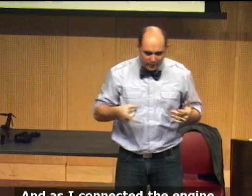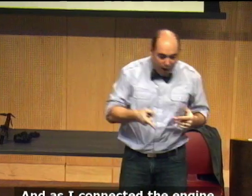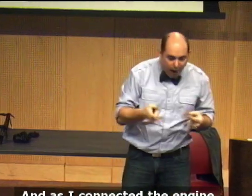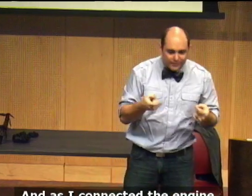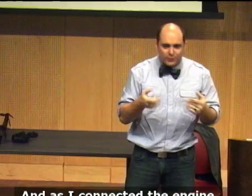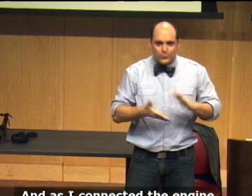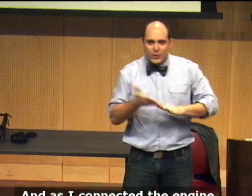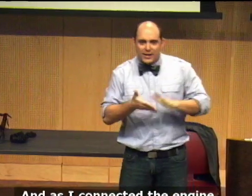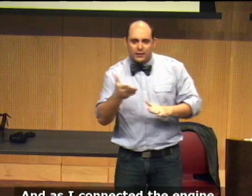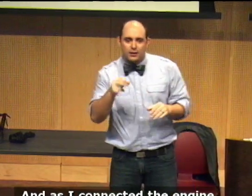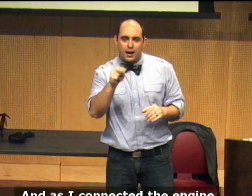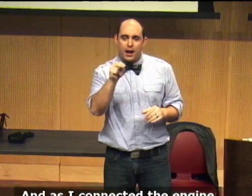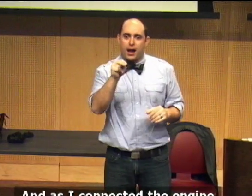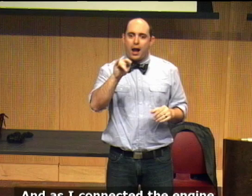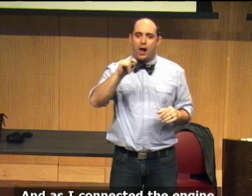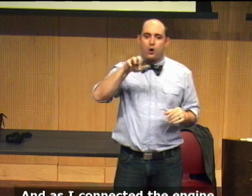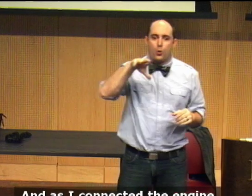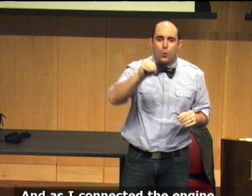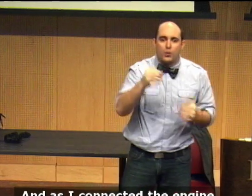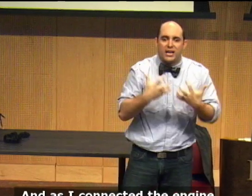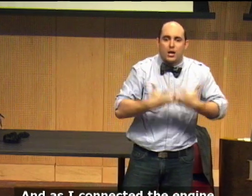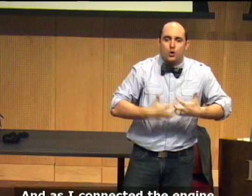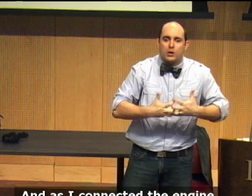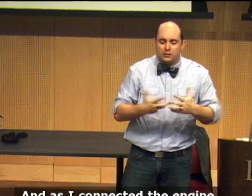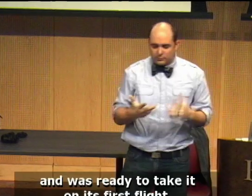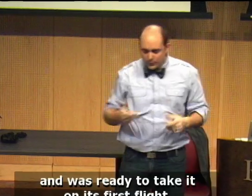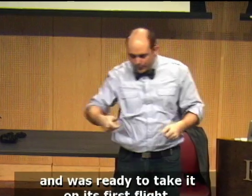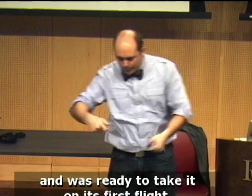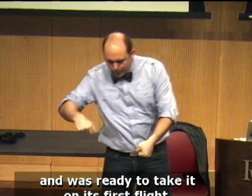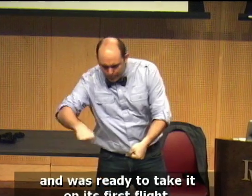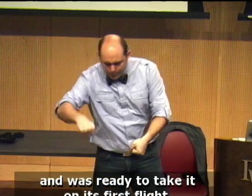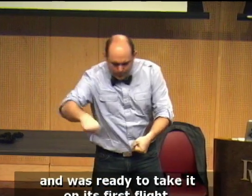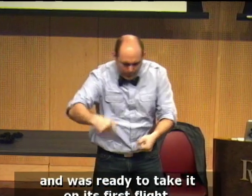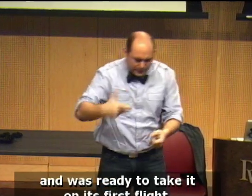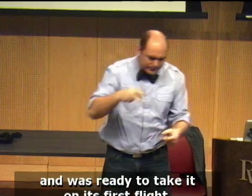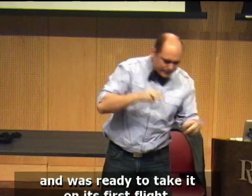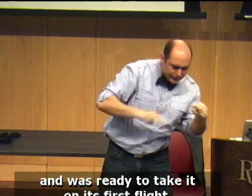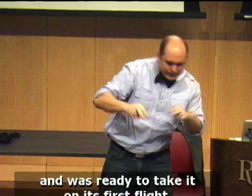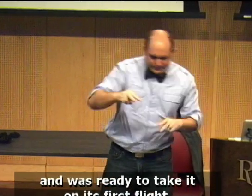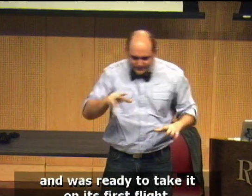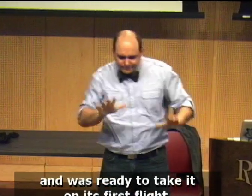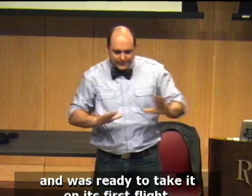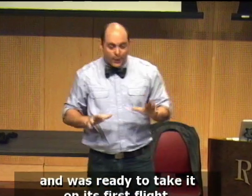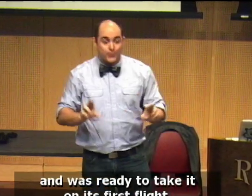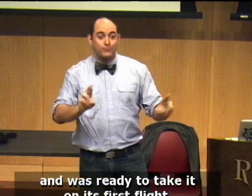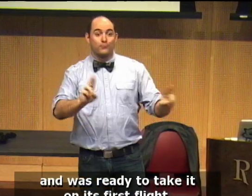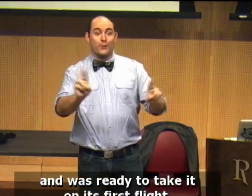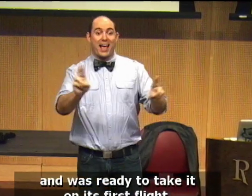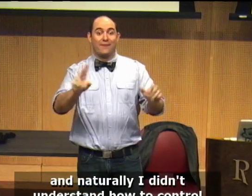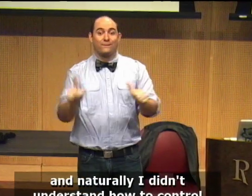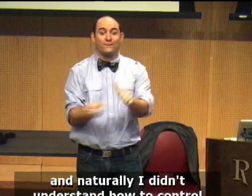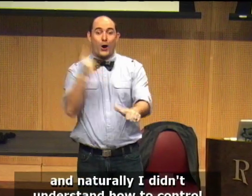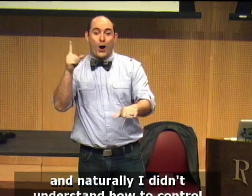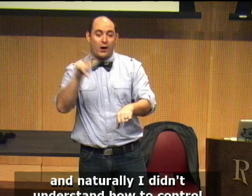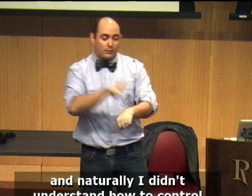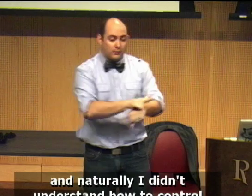And as I connected the engine and was ready to take it on its first flight, and